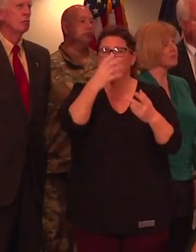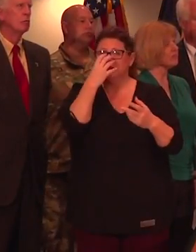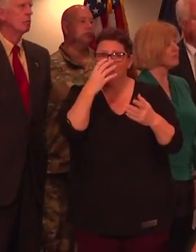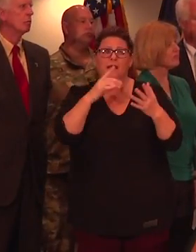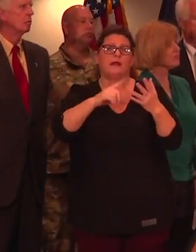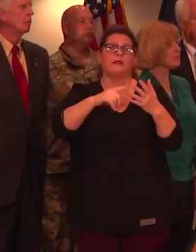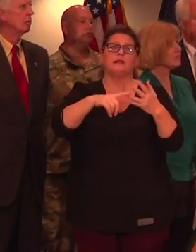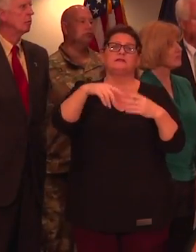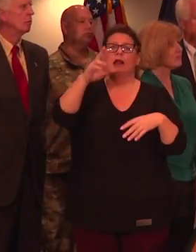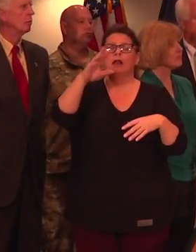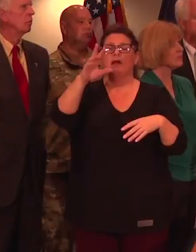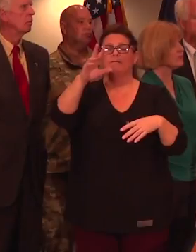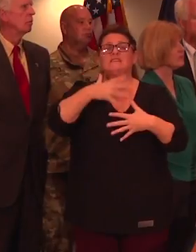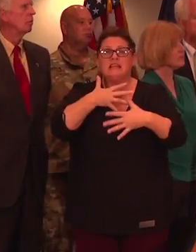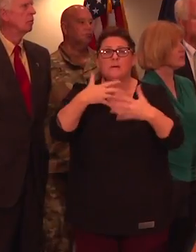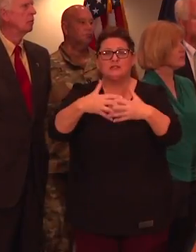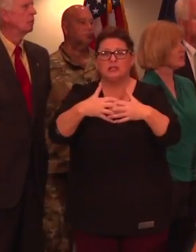ventilators in the state of South Carolina?